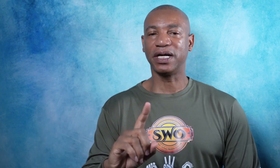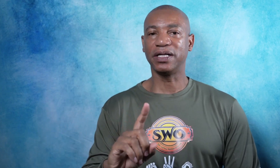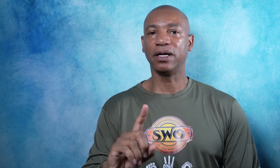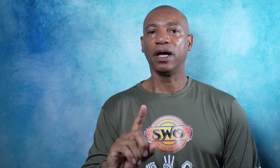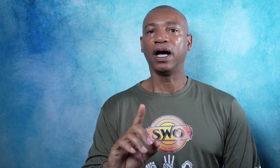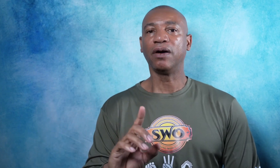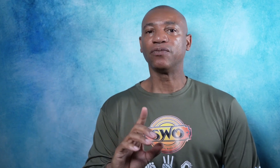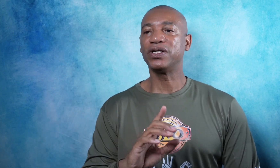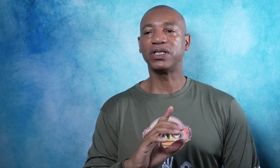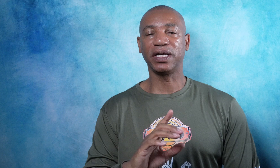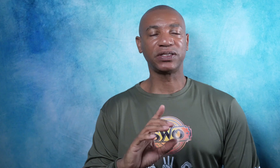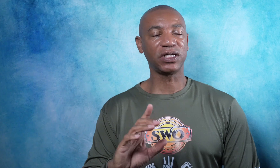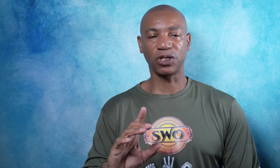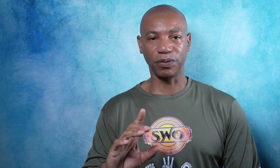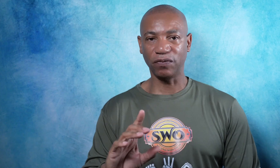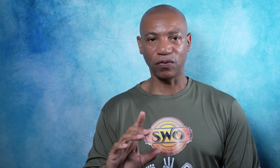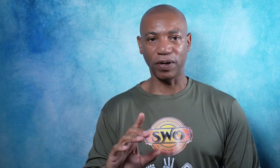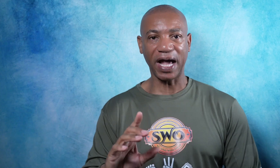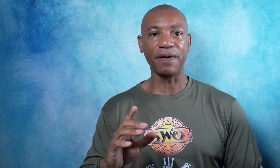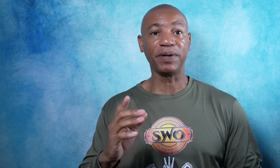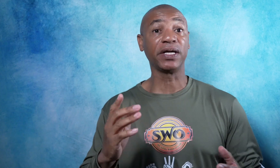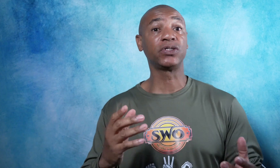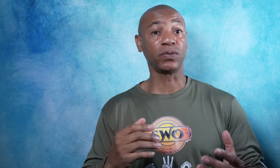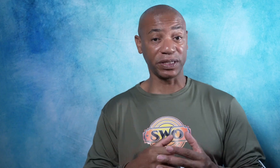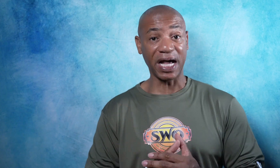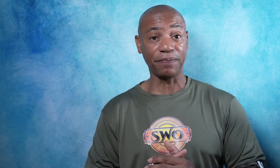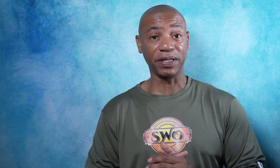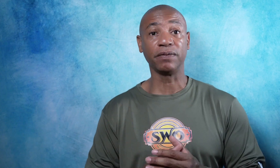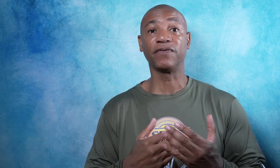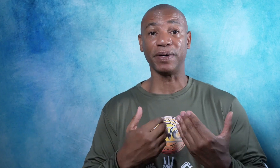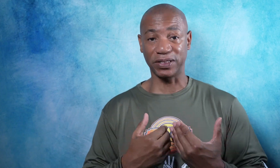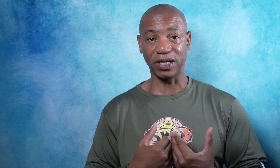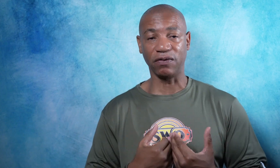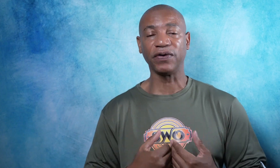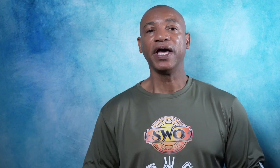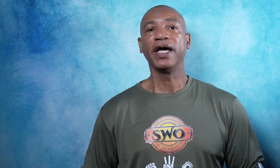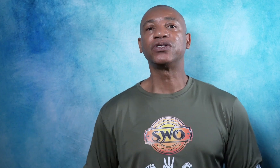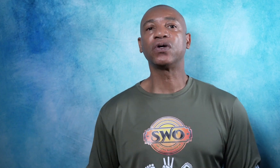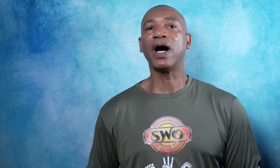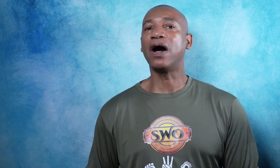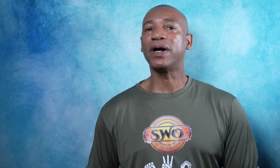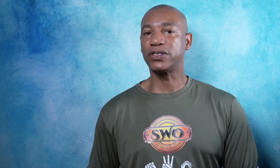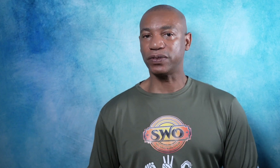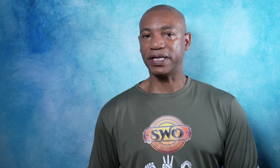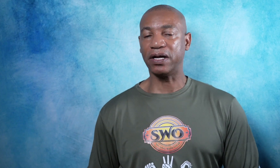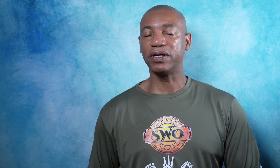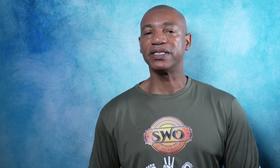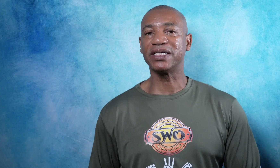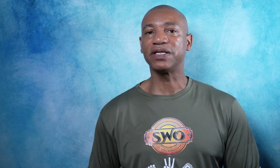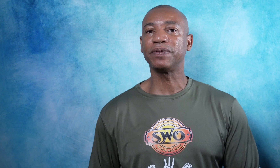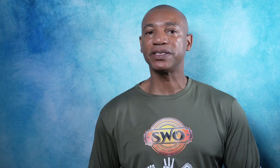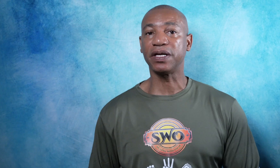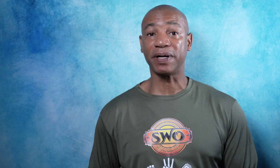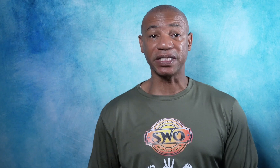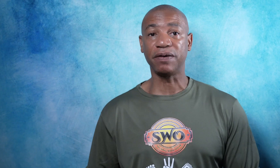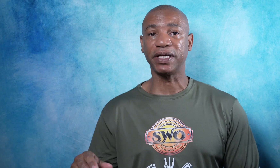done recently in such a beautiful way, I begin to adopt it for myself. And so how I do it now is I simply take my dominant